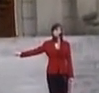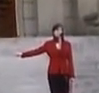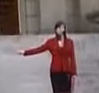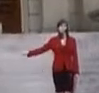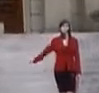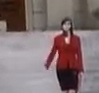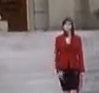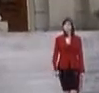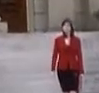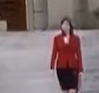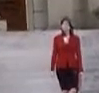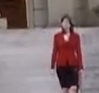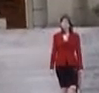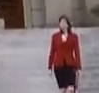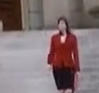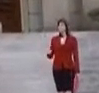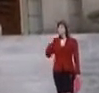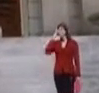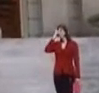muted.